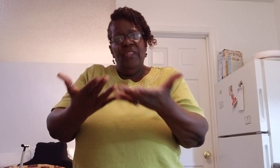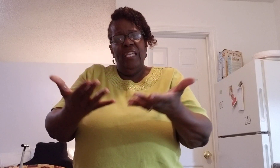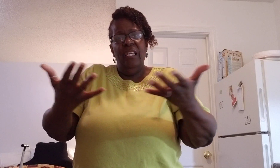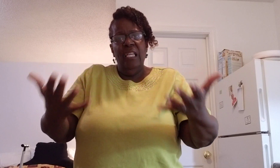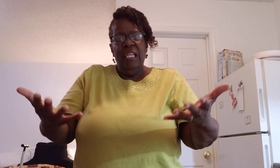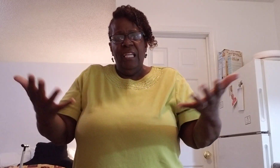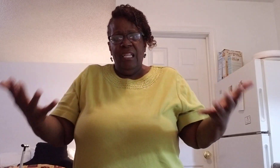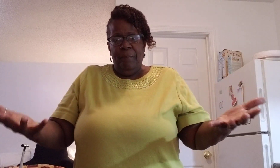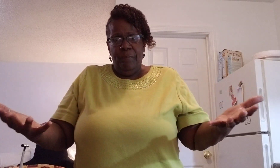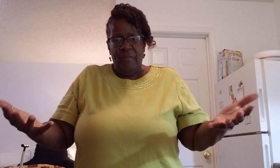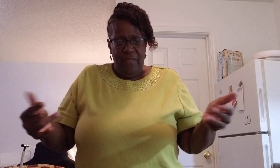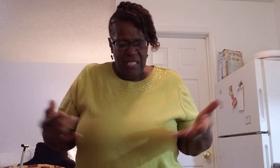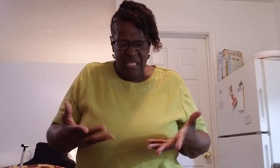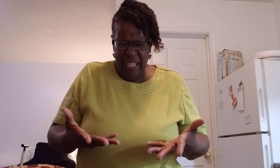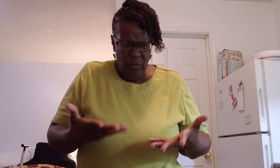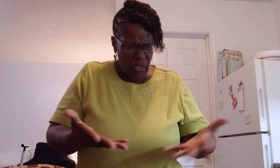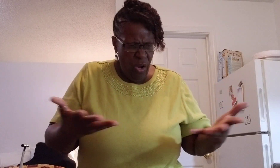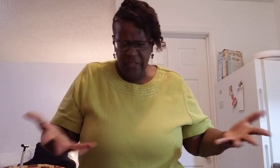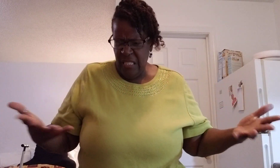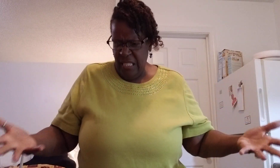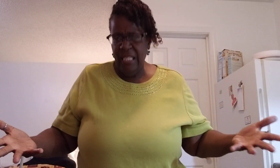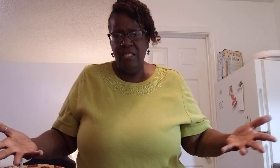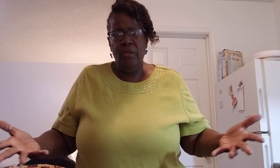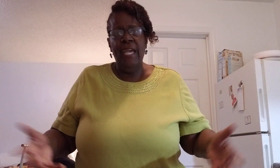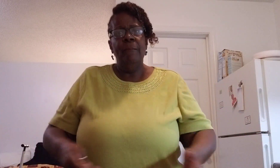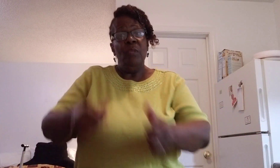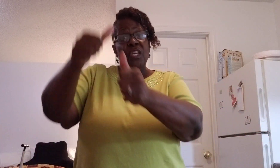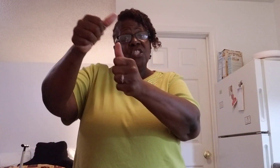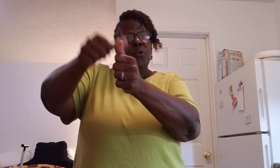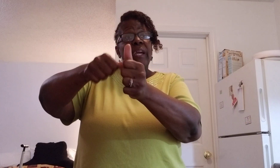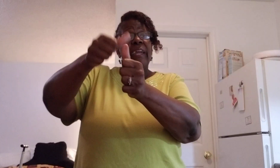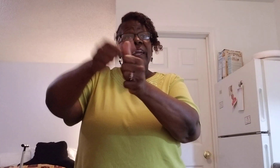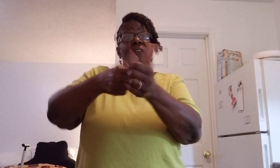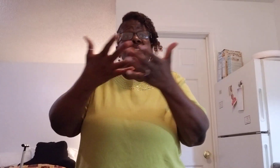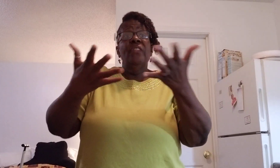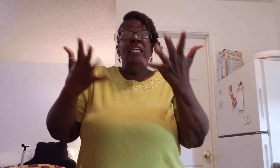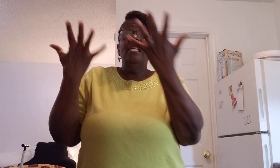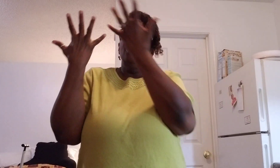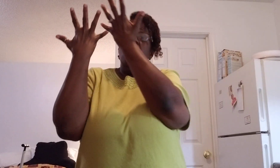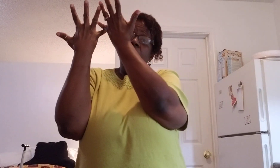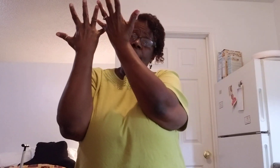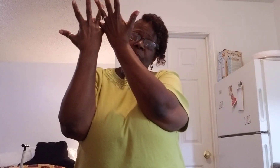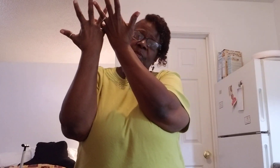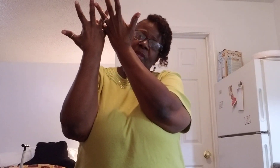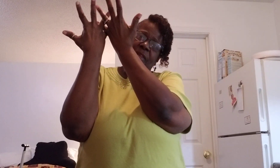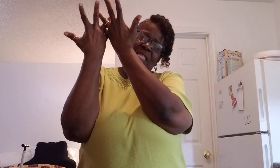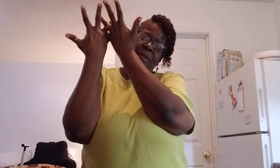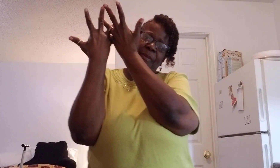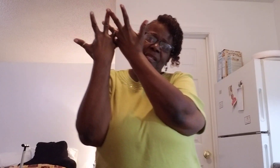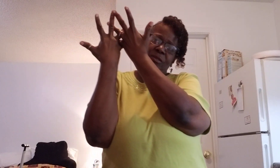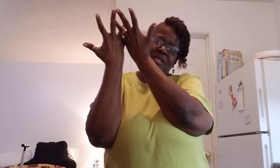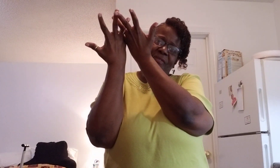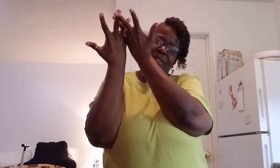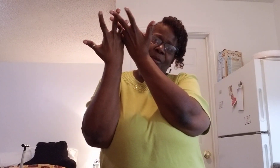everything. And this is like, what are all these things, okay? So everything's, and this may be a little difficult, but